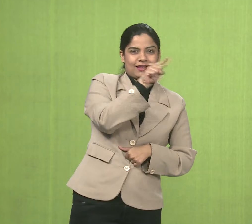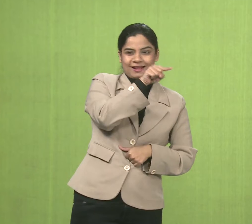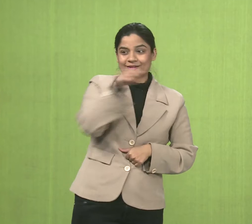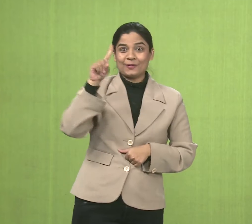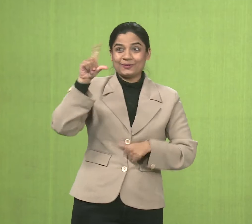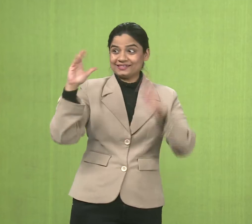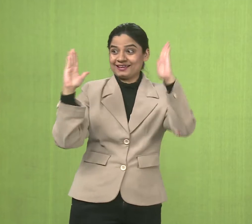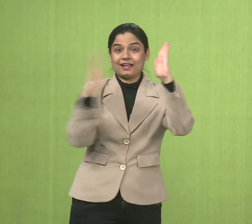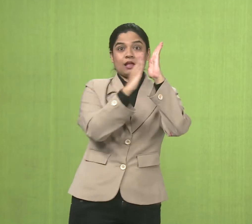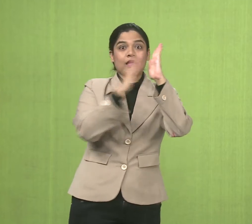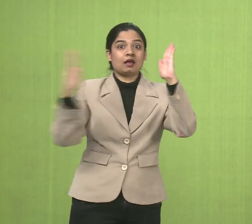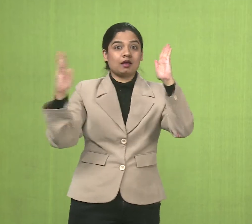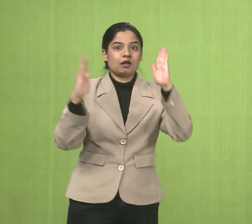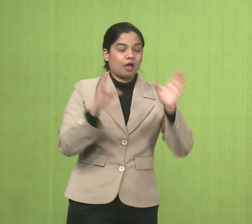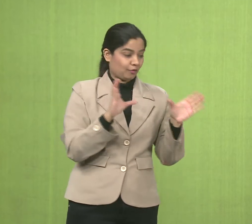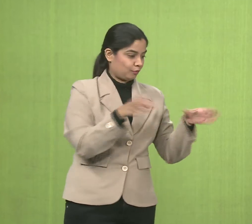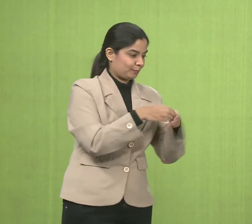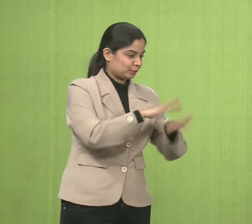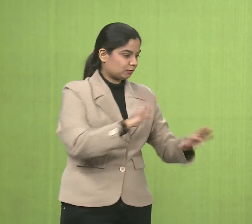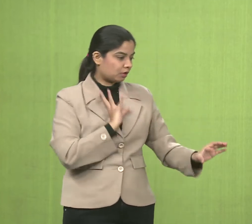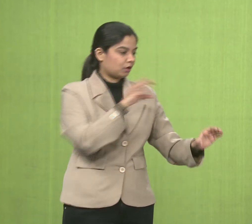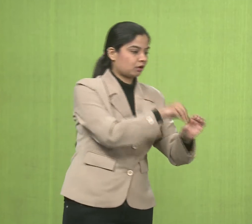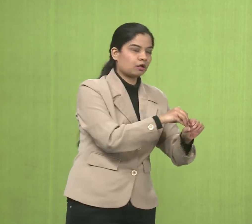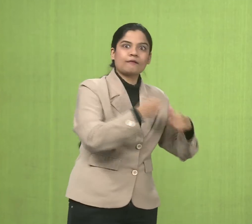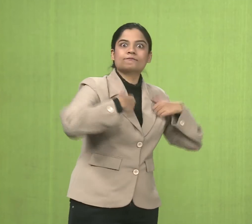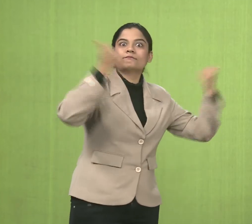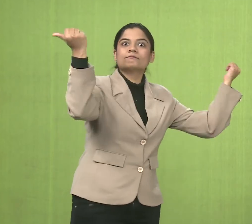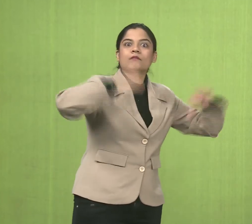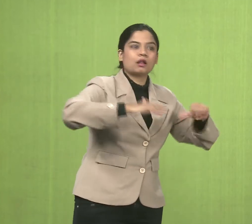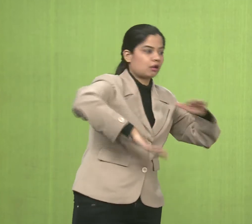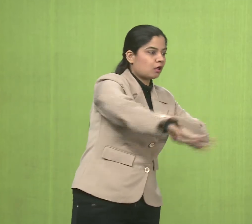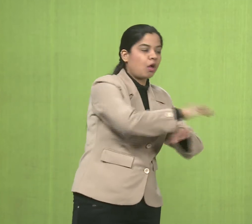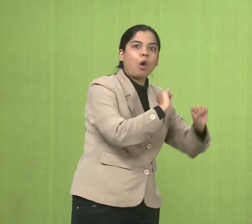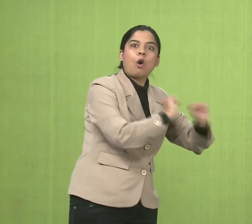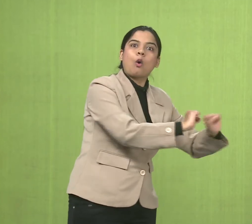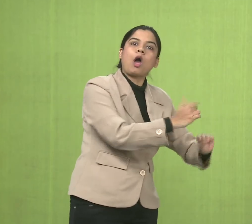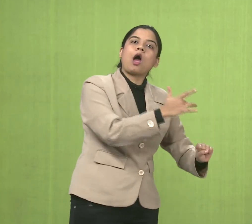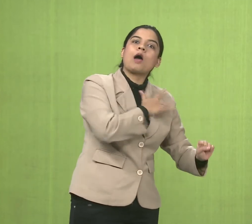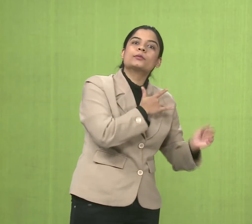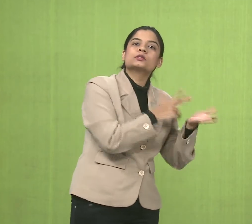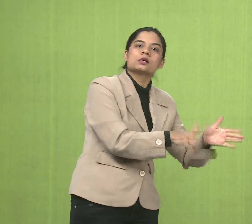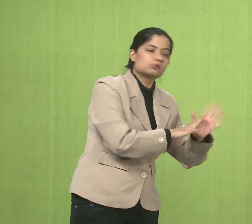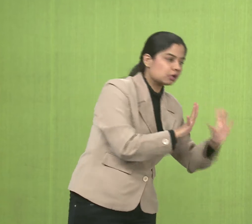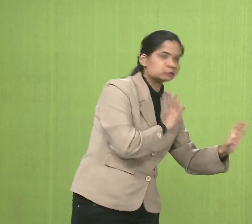in between the age of 11 to 18. They are neither children nor